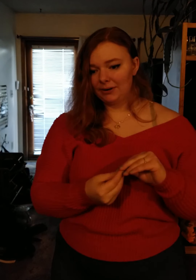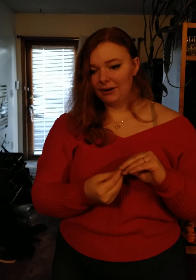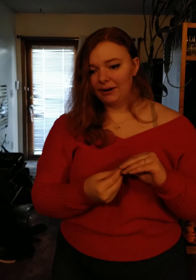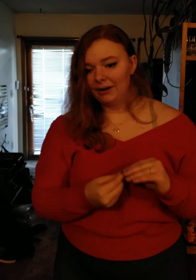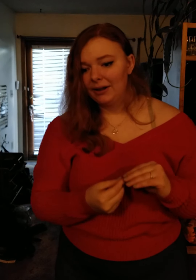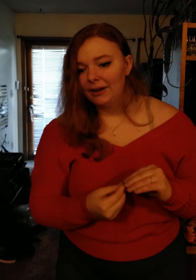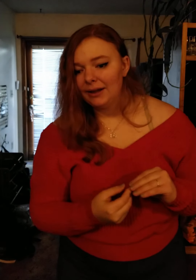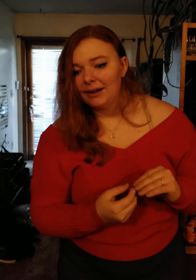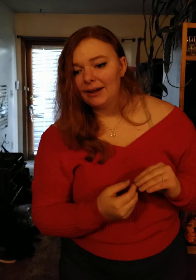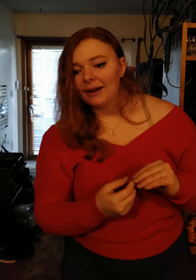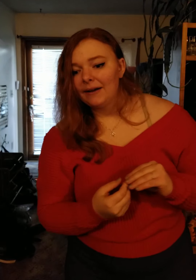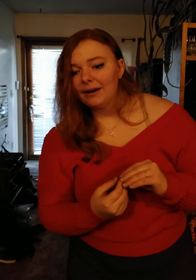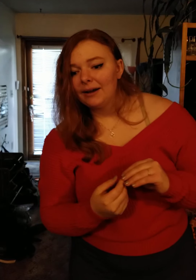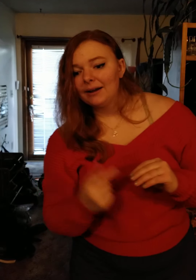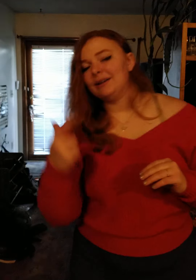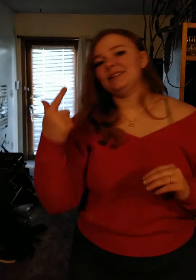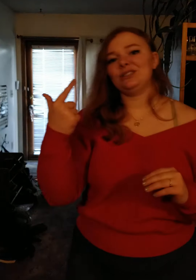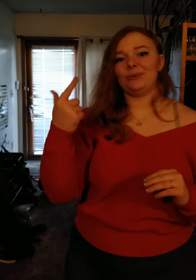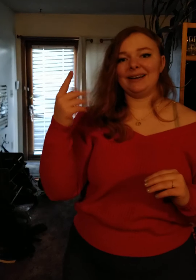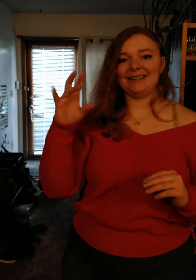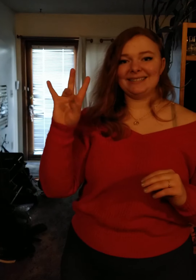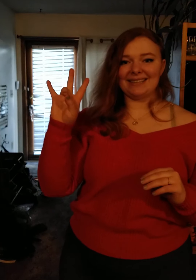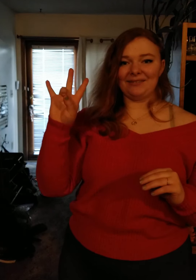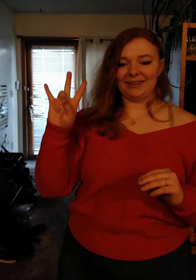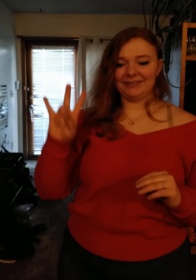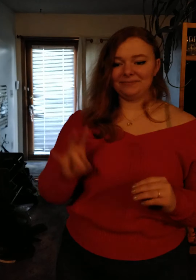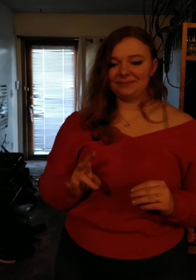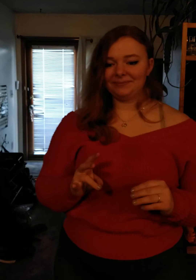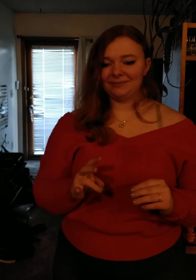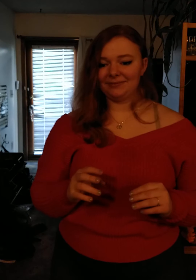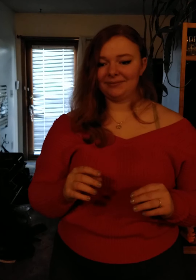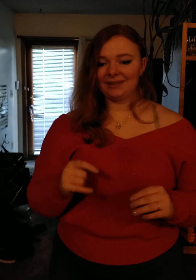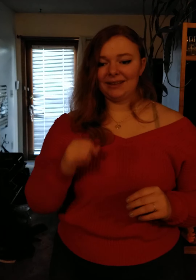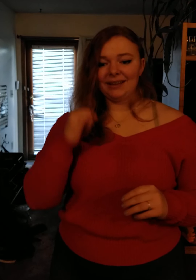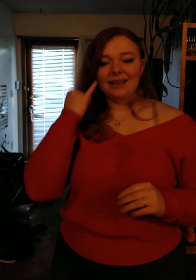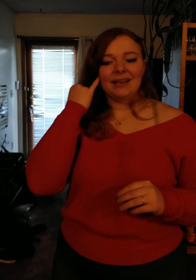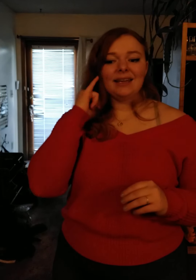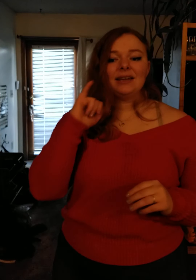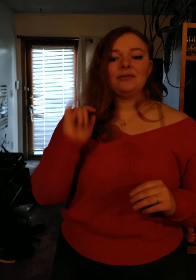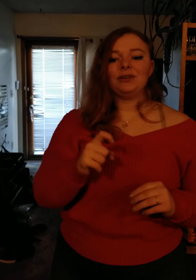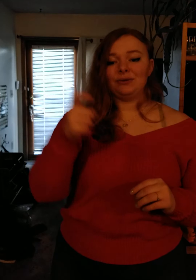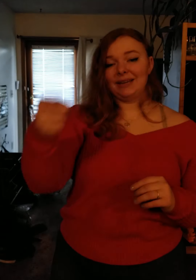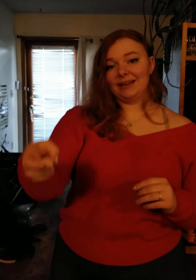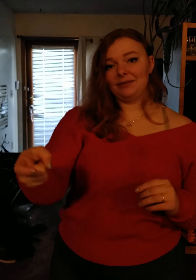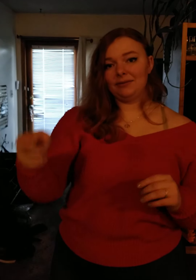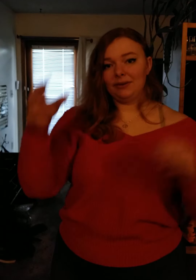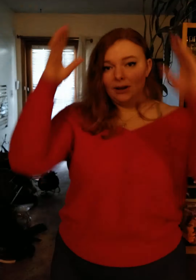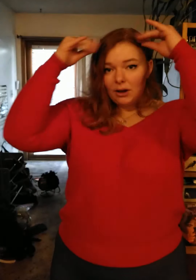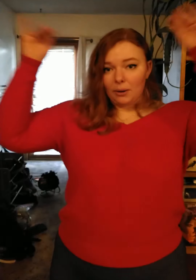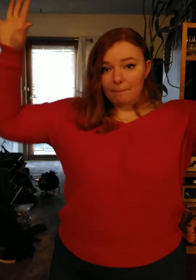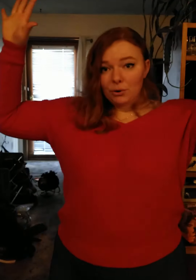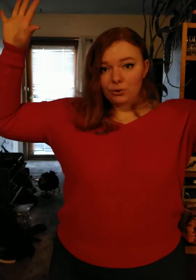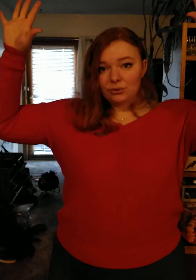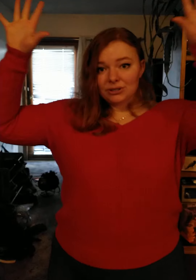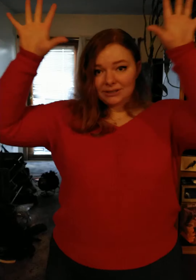27. 27. If you give a moose,